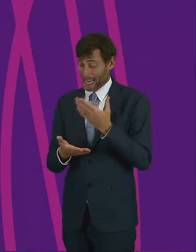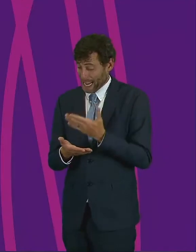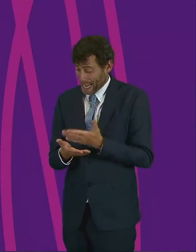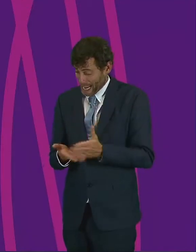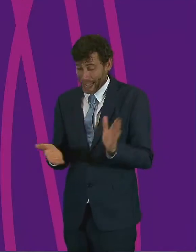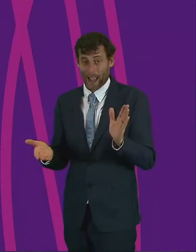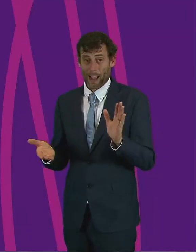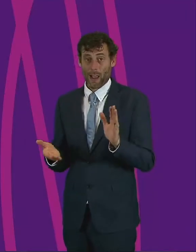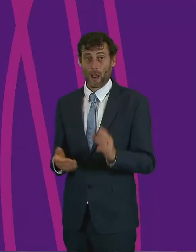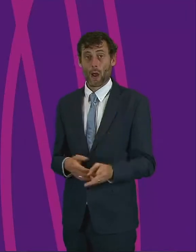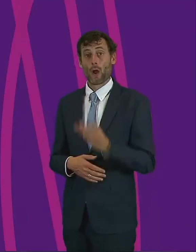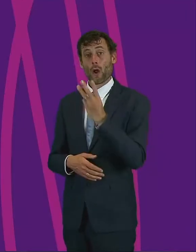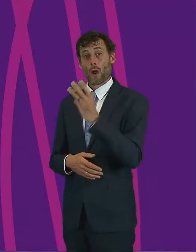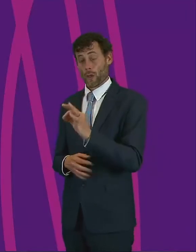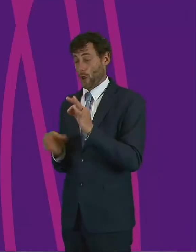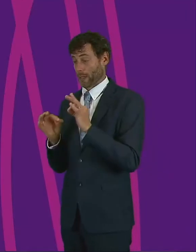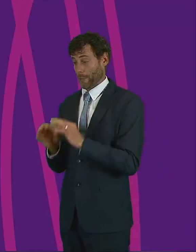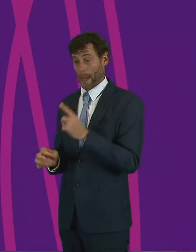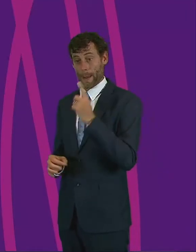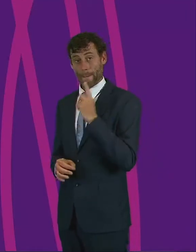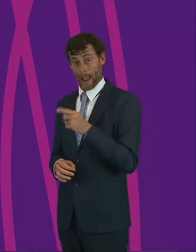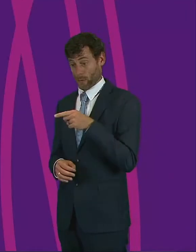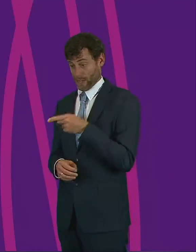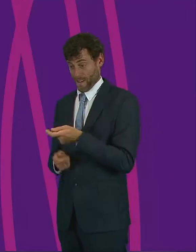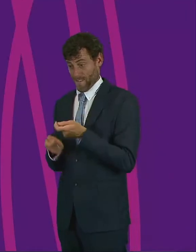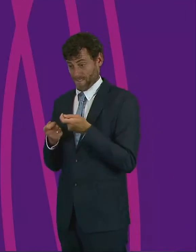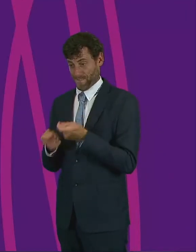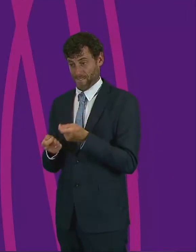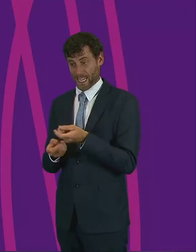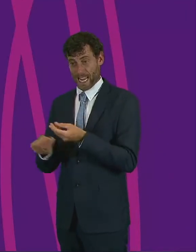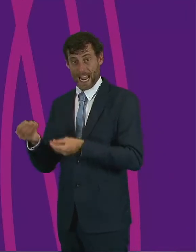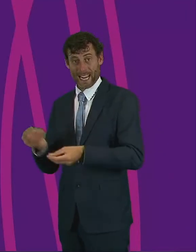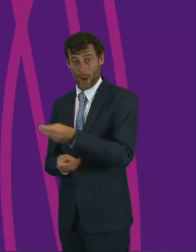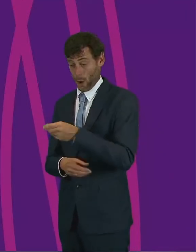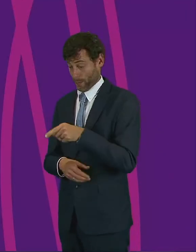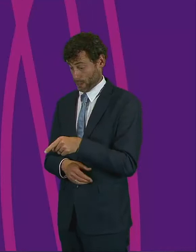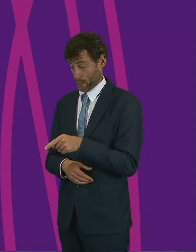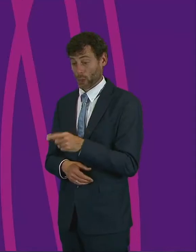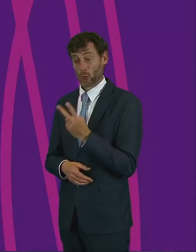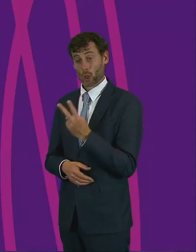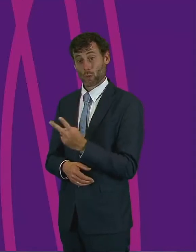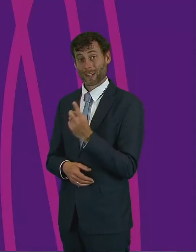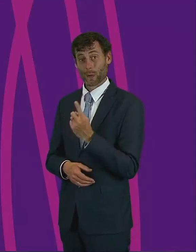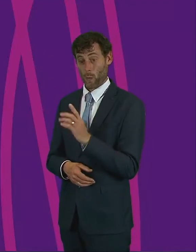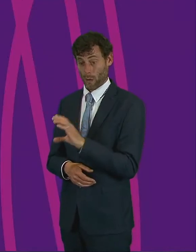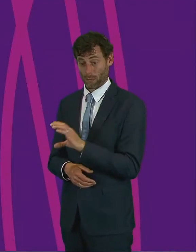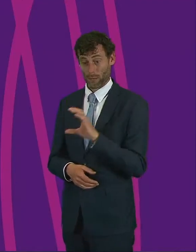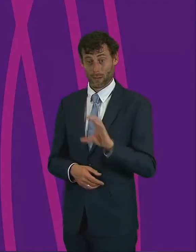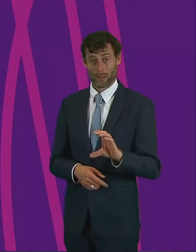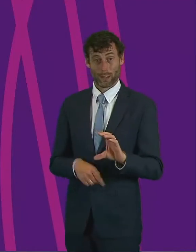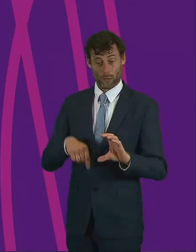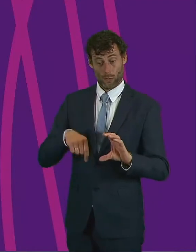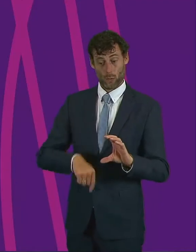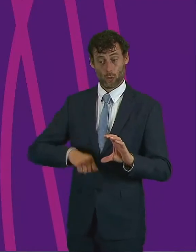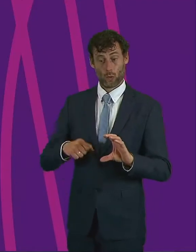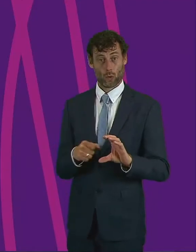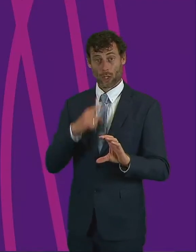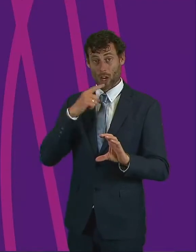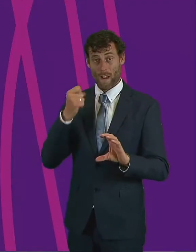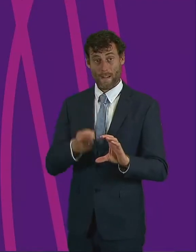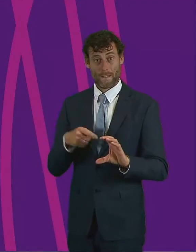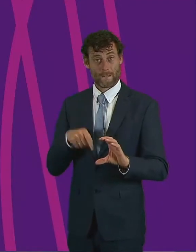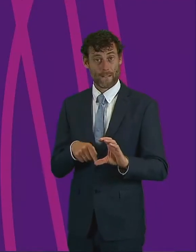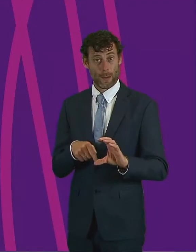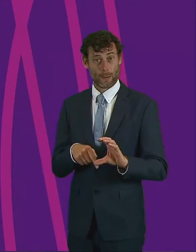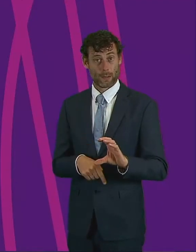of the £30 billion of economic stimulus money, only 21 million is coming to the Scottish Government. That figure